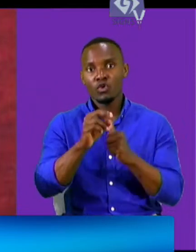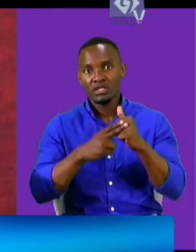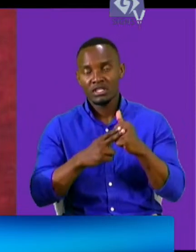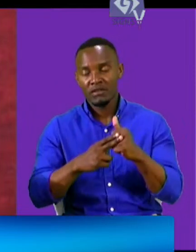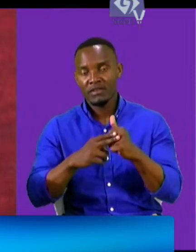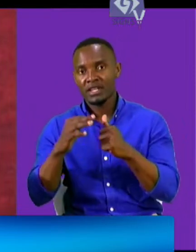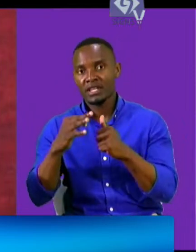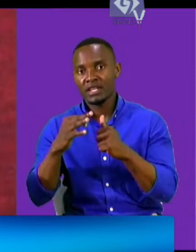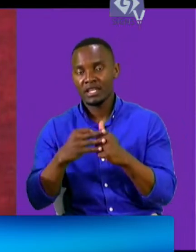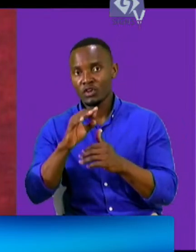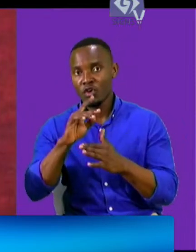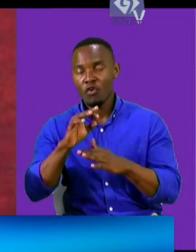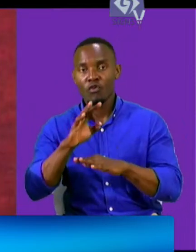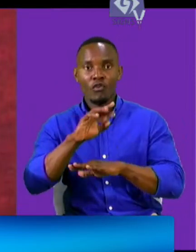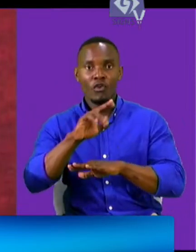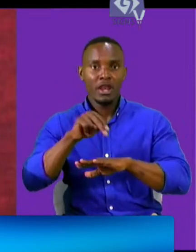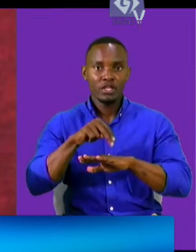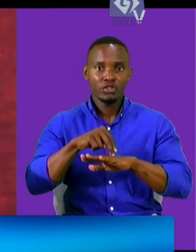of the National Police Service Act.